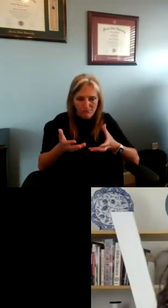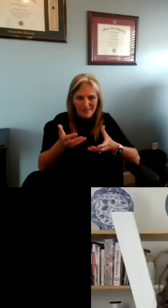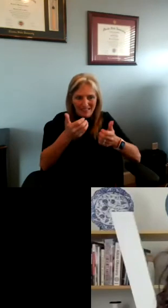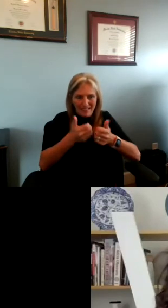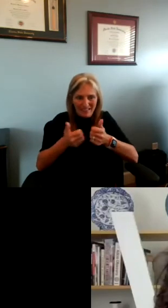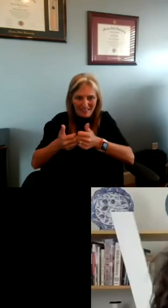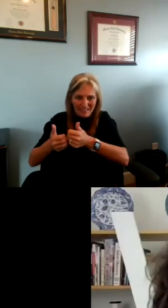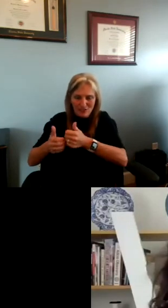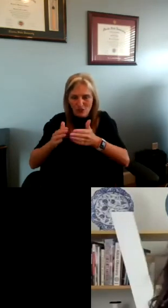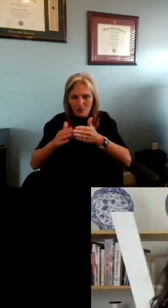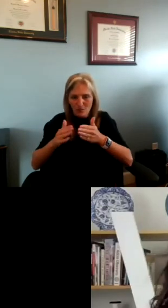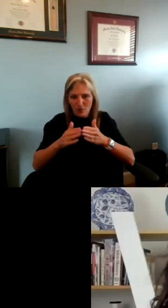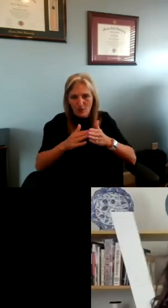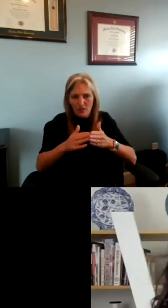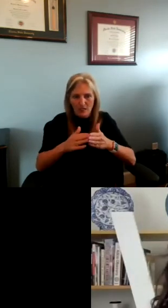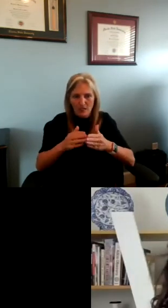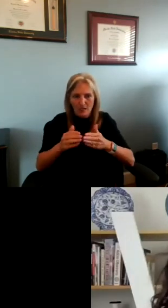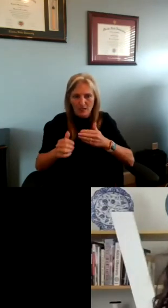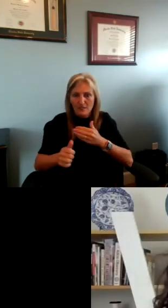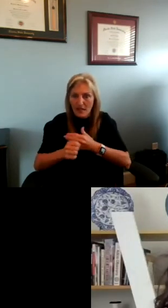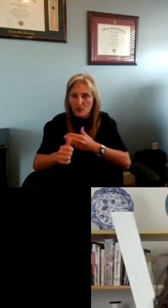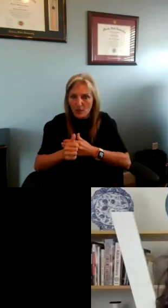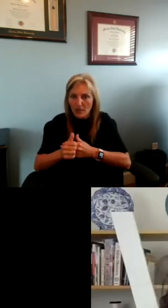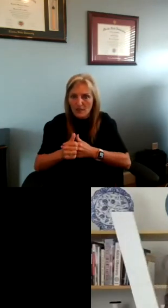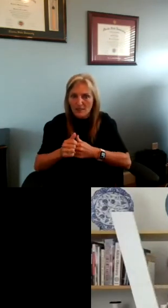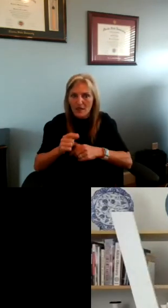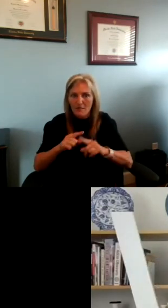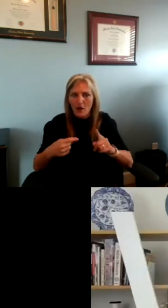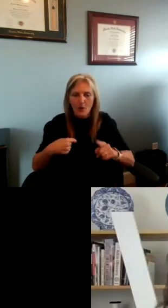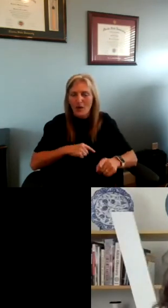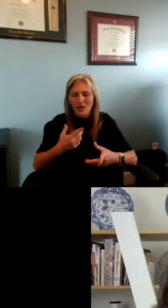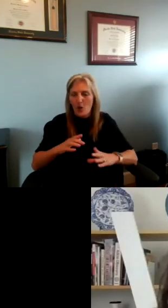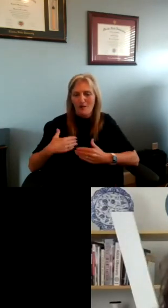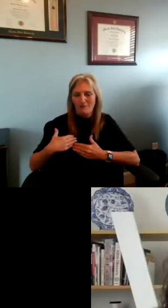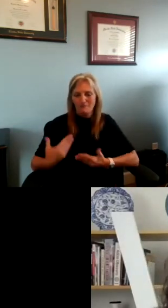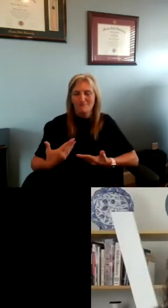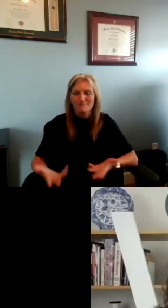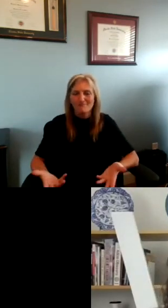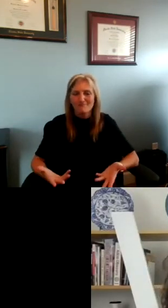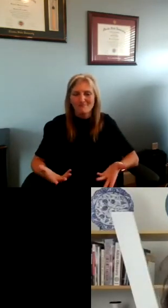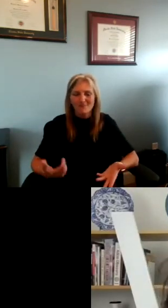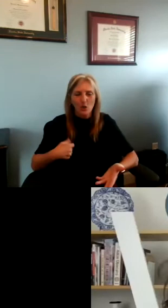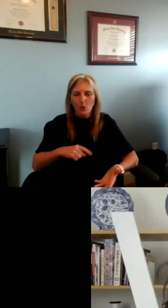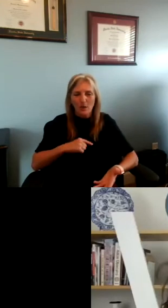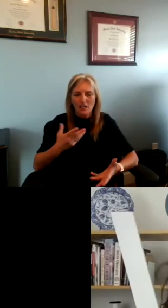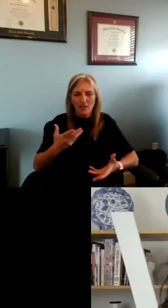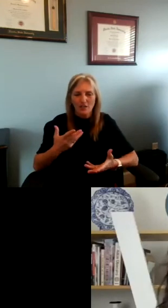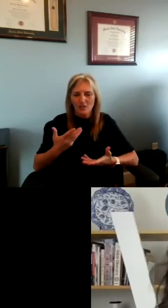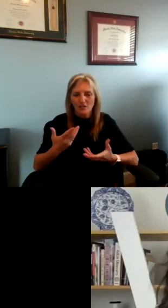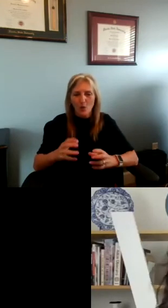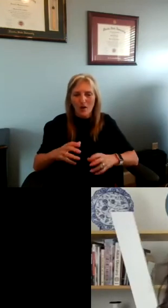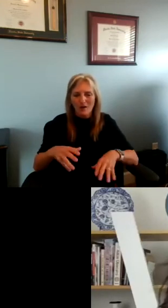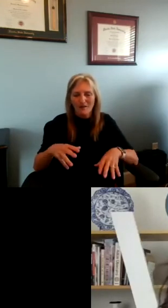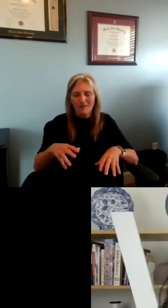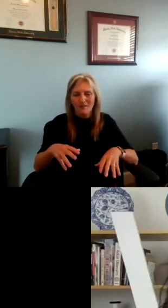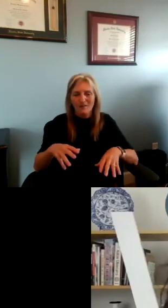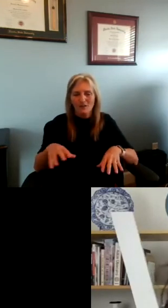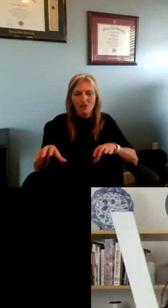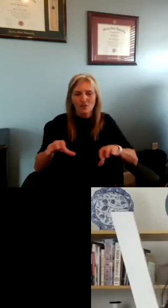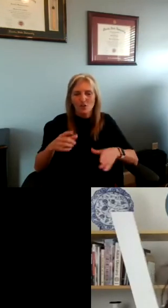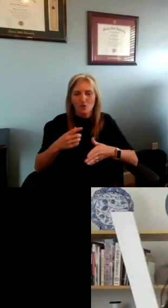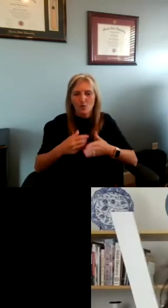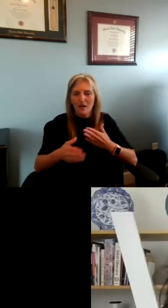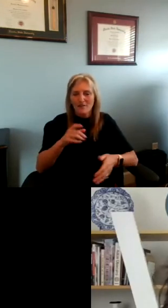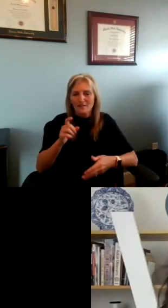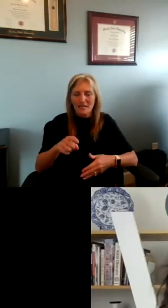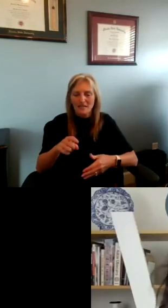is at risk seemingly, but none of us kind of really want to admit it or as you point out, take the measures necessary to mitigate